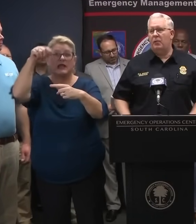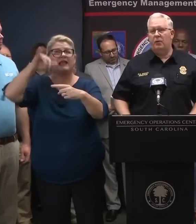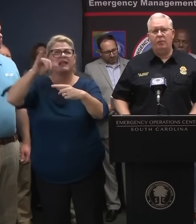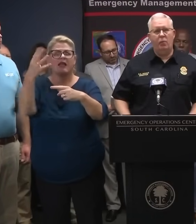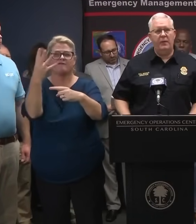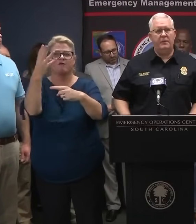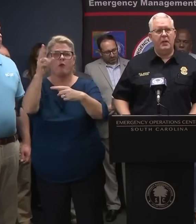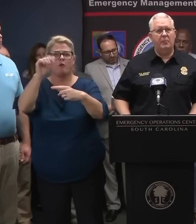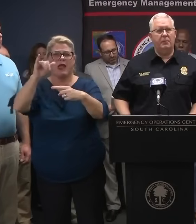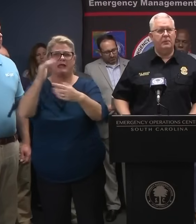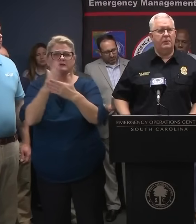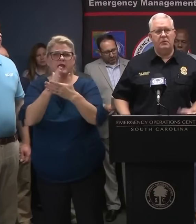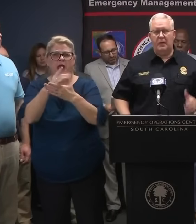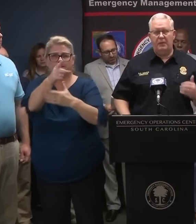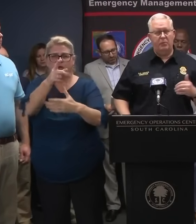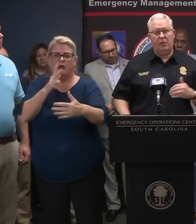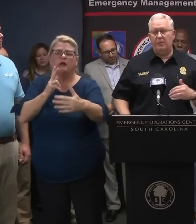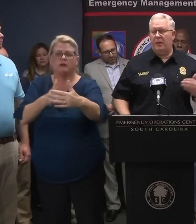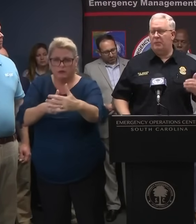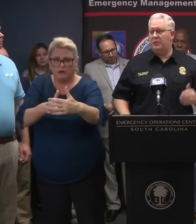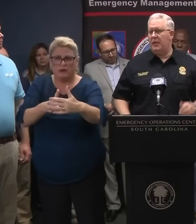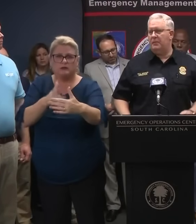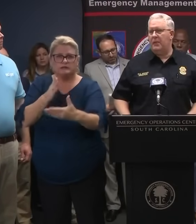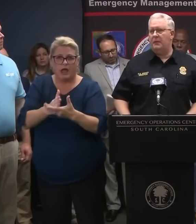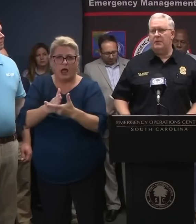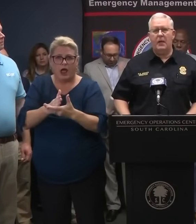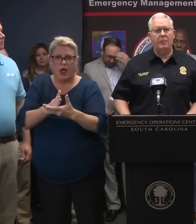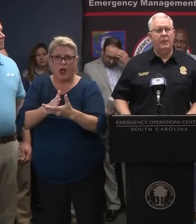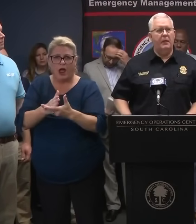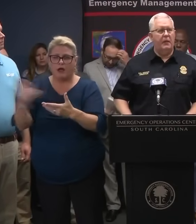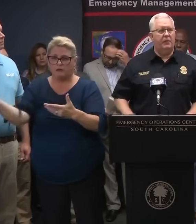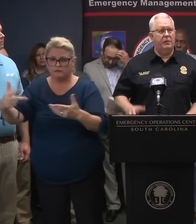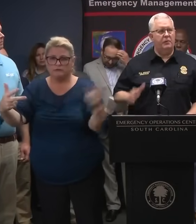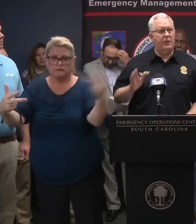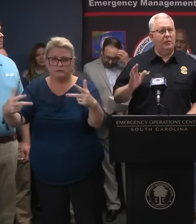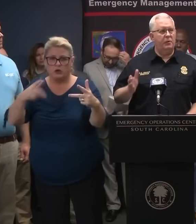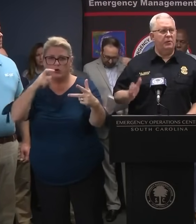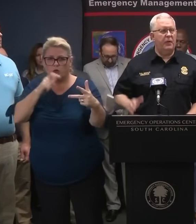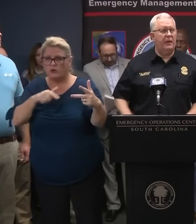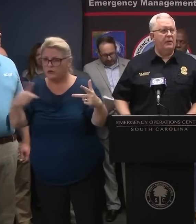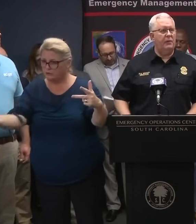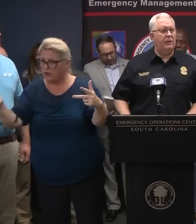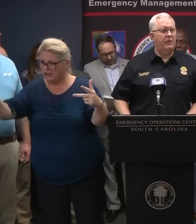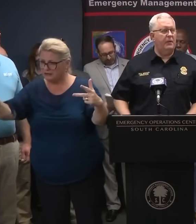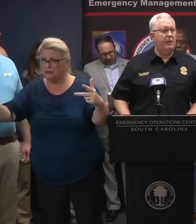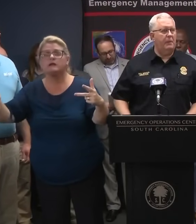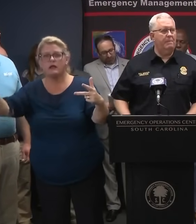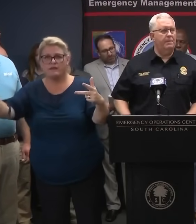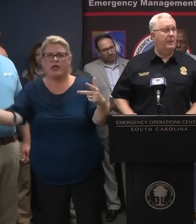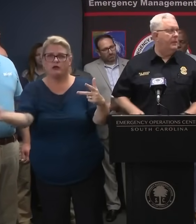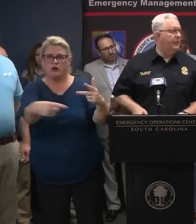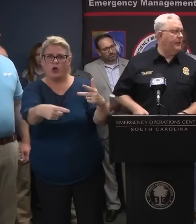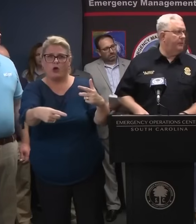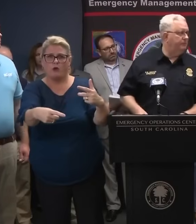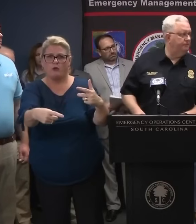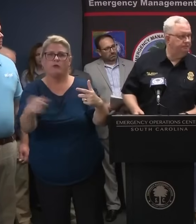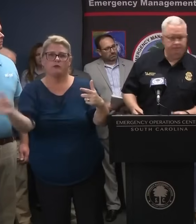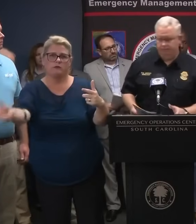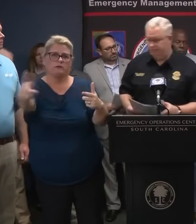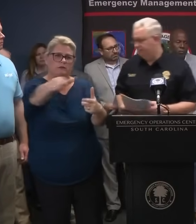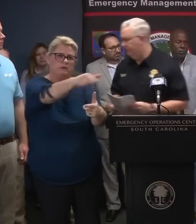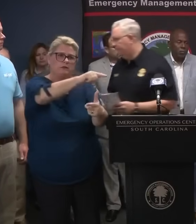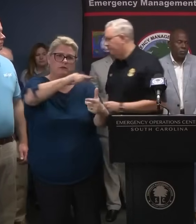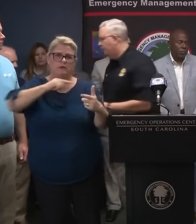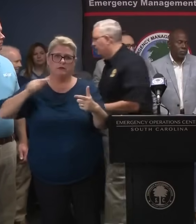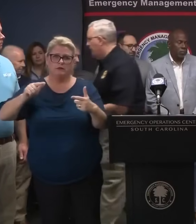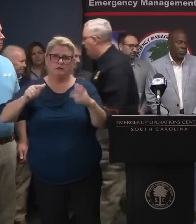that like you would a four-way stop. So as you're coming up to a stop sign, stop. If there's a vehicle to the right, yield to that vehicle. Thank you.